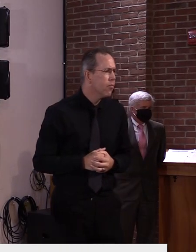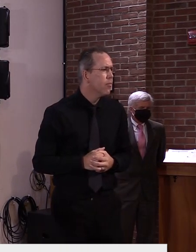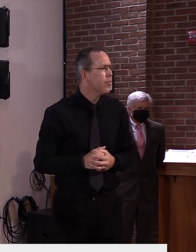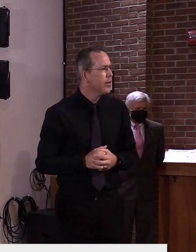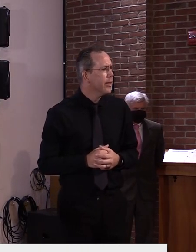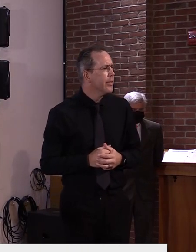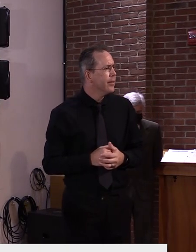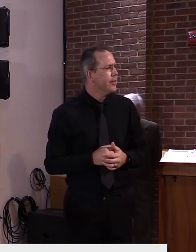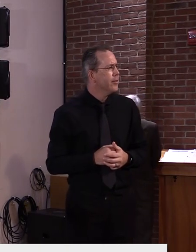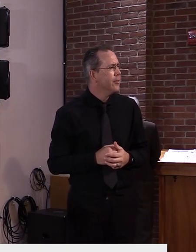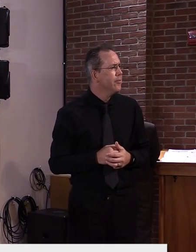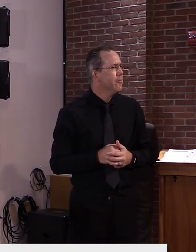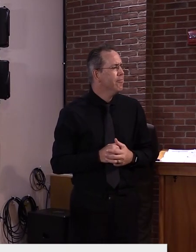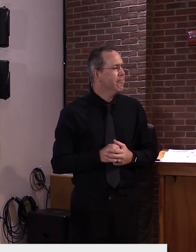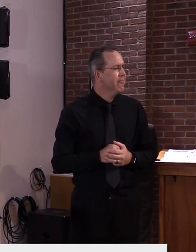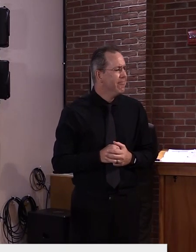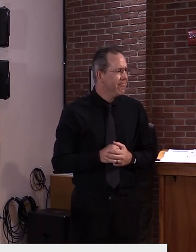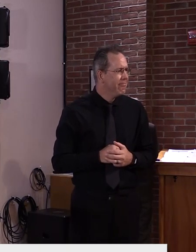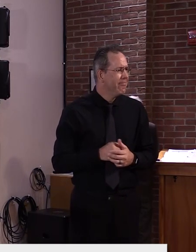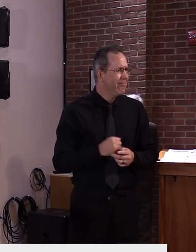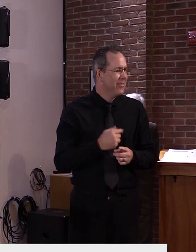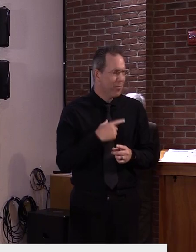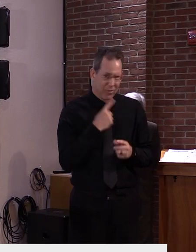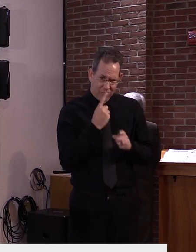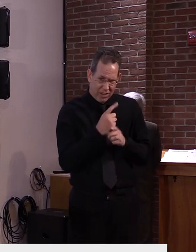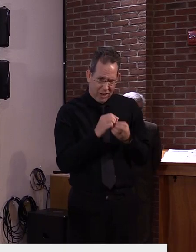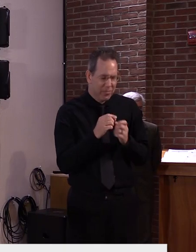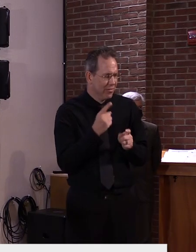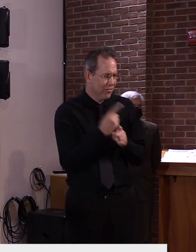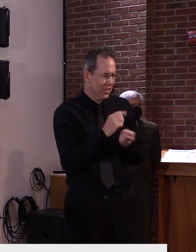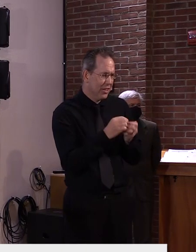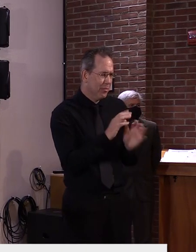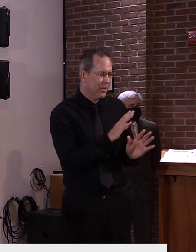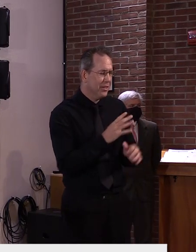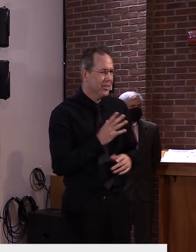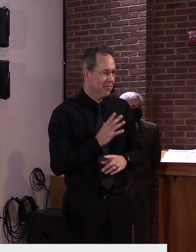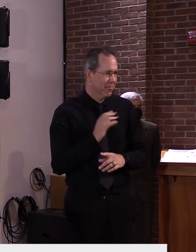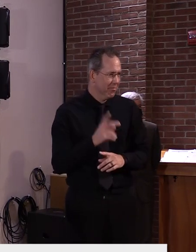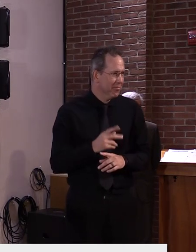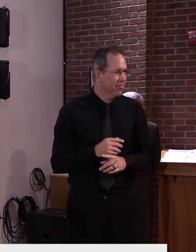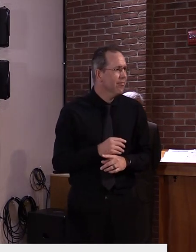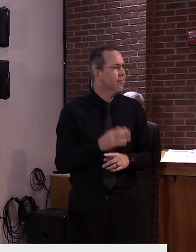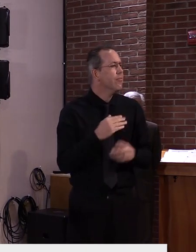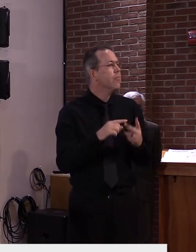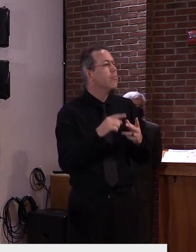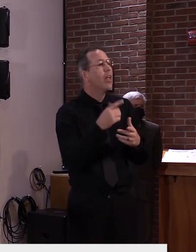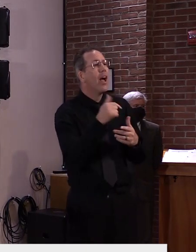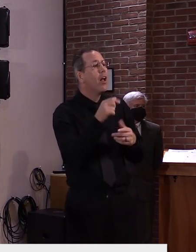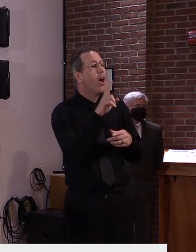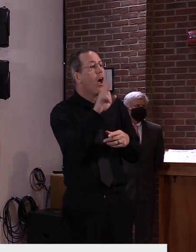With regards to the benefits, all UI benefits are taxed. They are taxable.